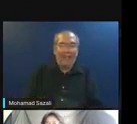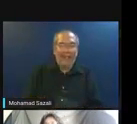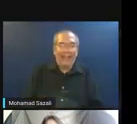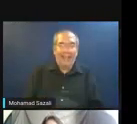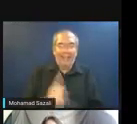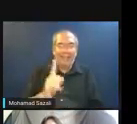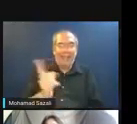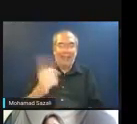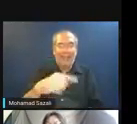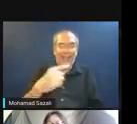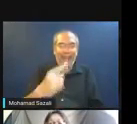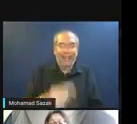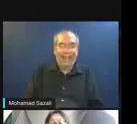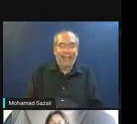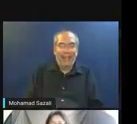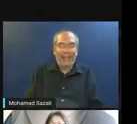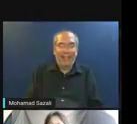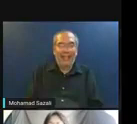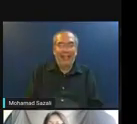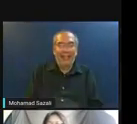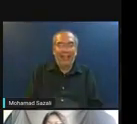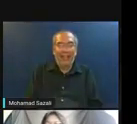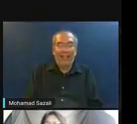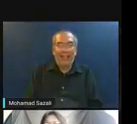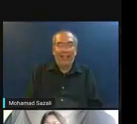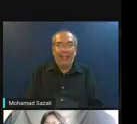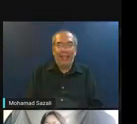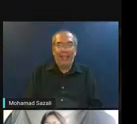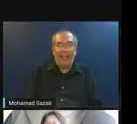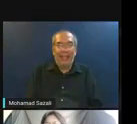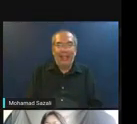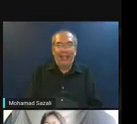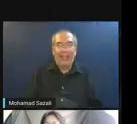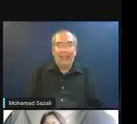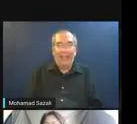This one, it's okay. Next slide, please.